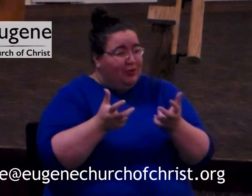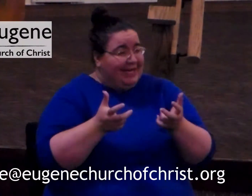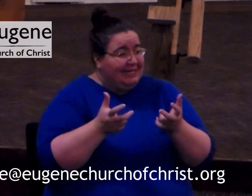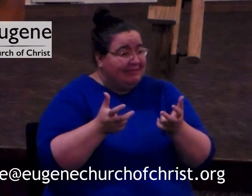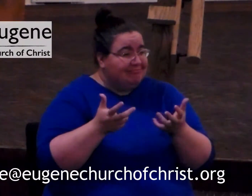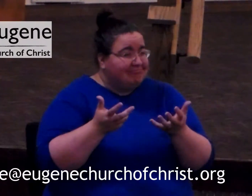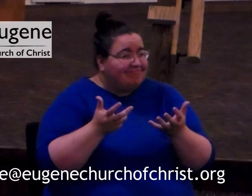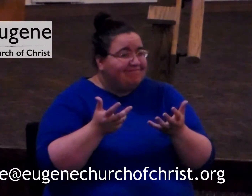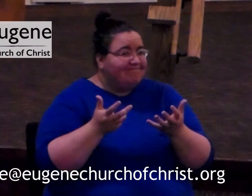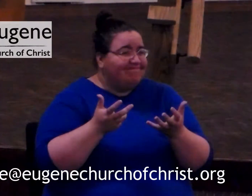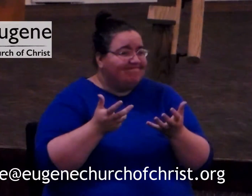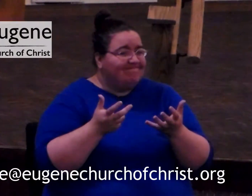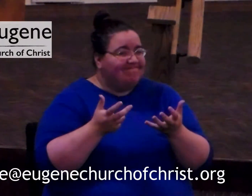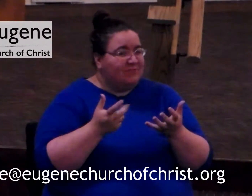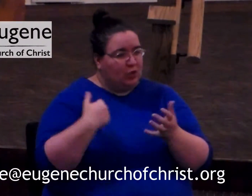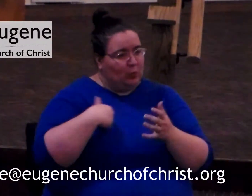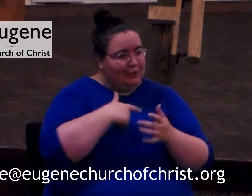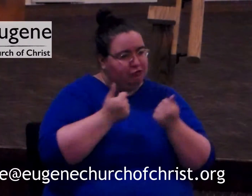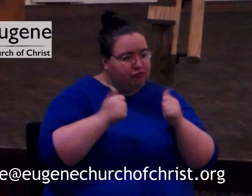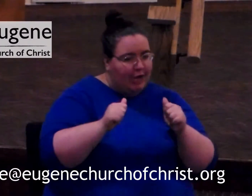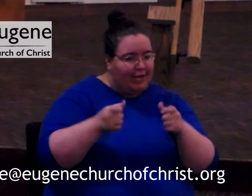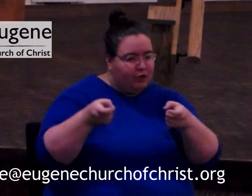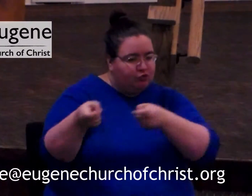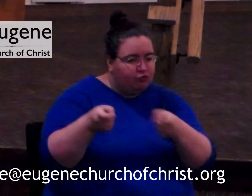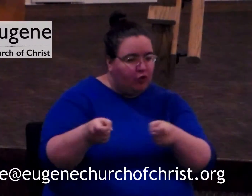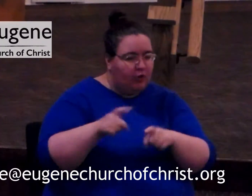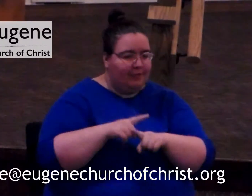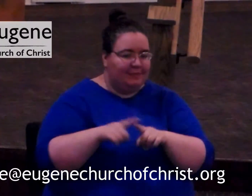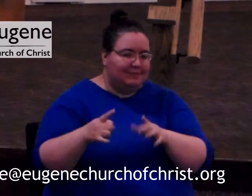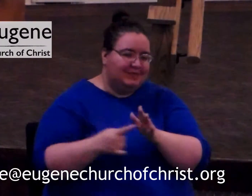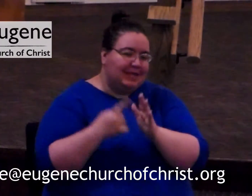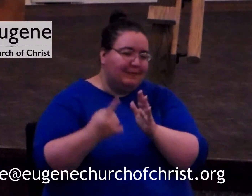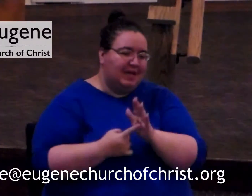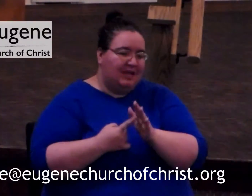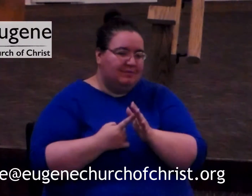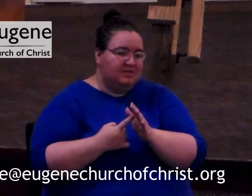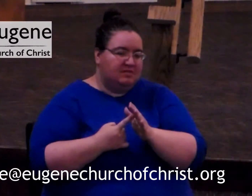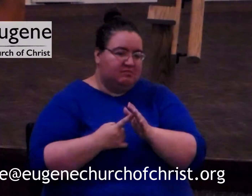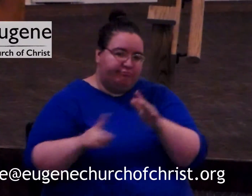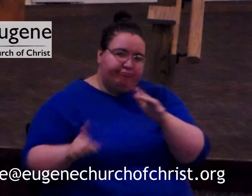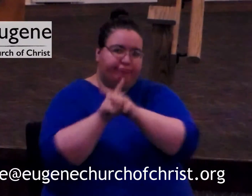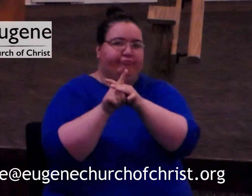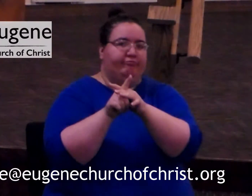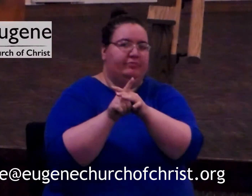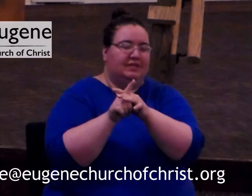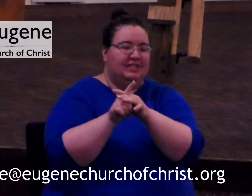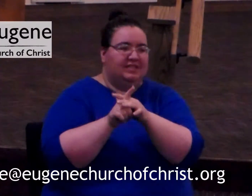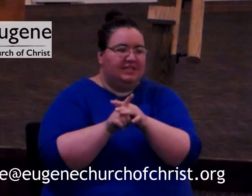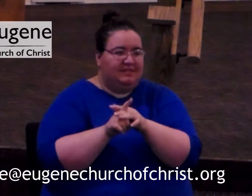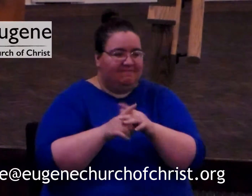Something I want instead of giving. There's somewhere I'd rather spend this instead of putting it in that tray.